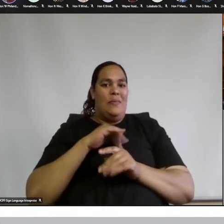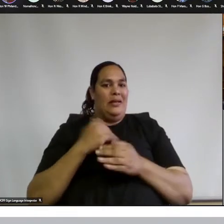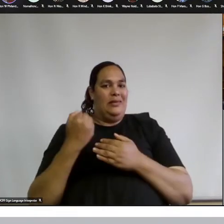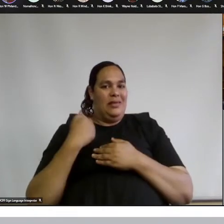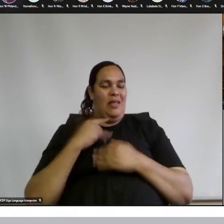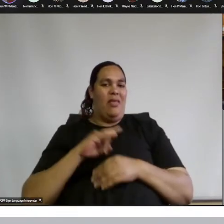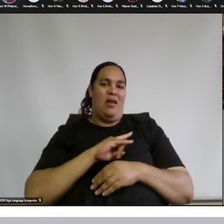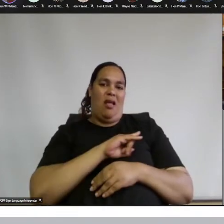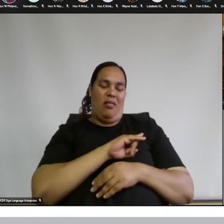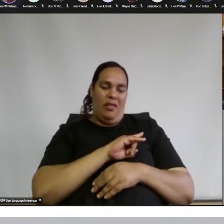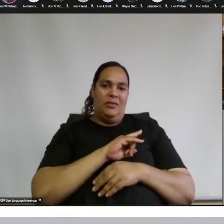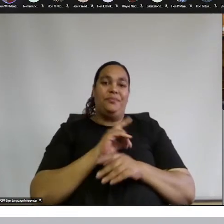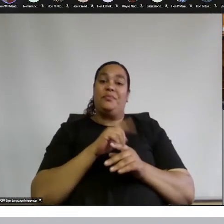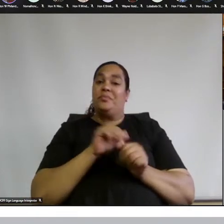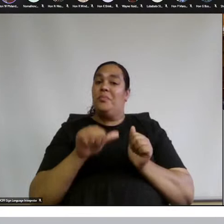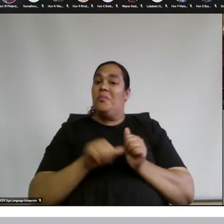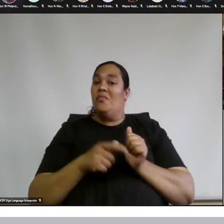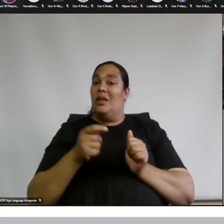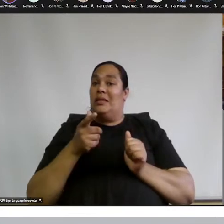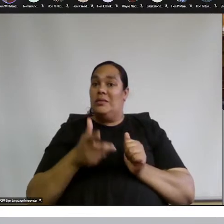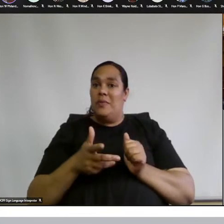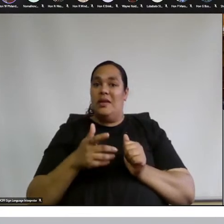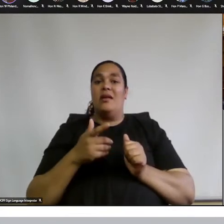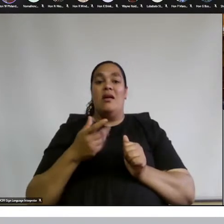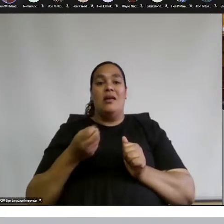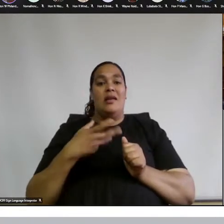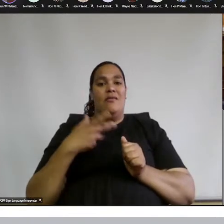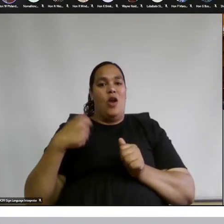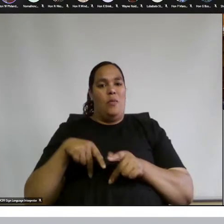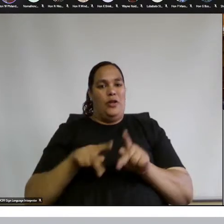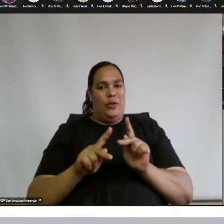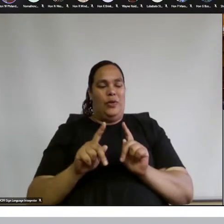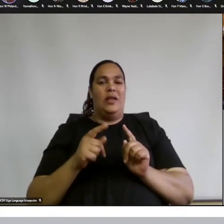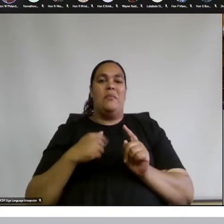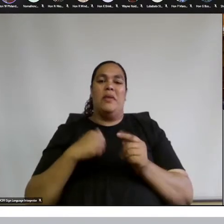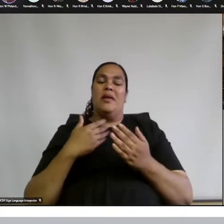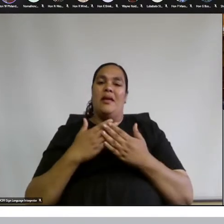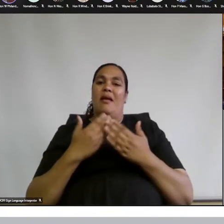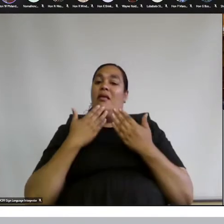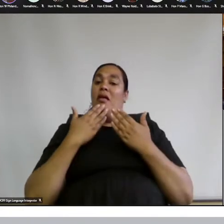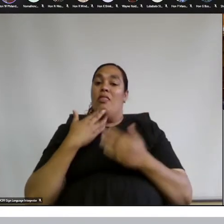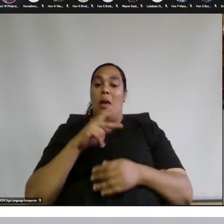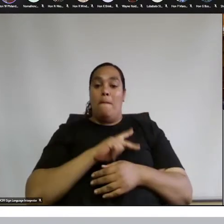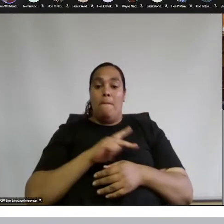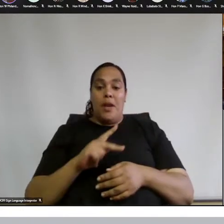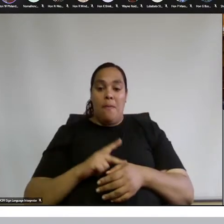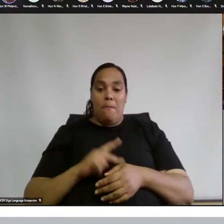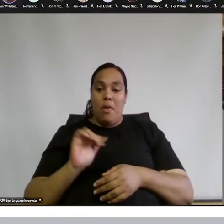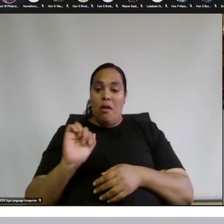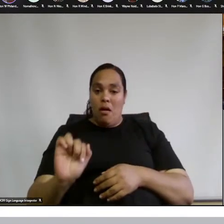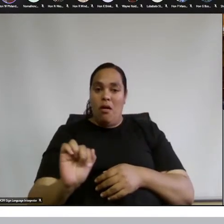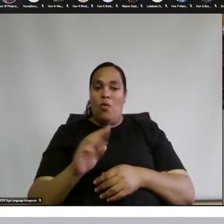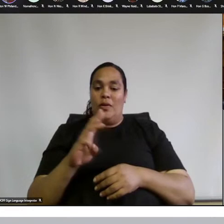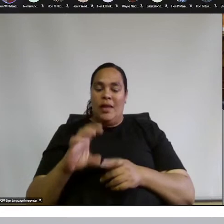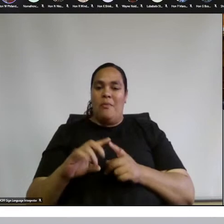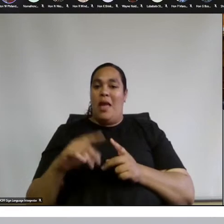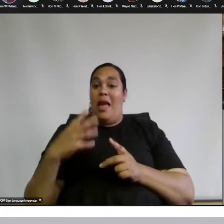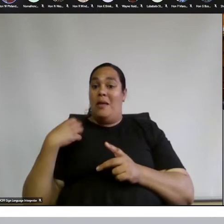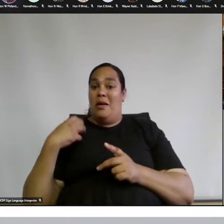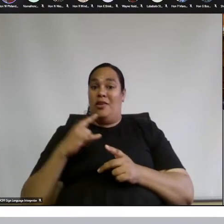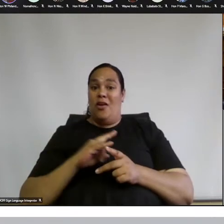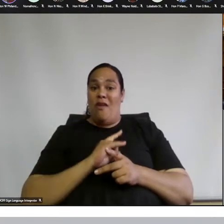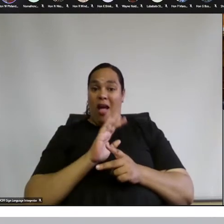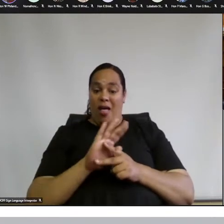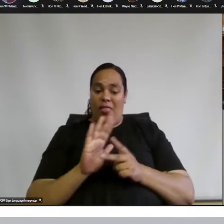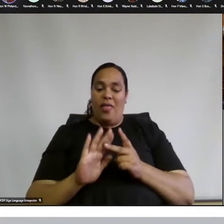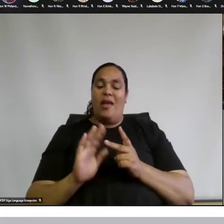and healthy. Deputy Speaker, afford me the opportunity to thank Premier Alan Winde, to thank Minister Noma French